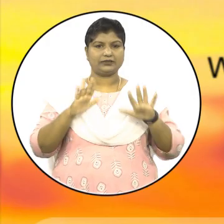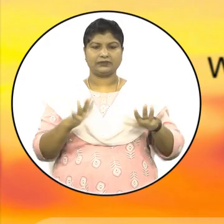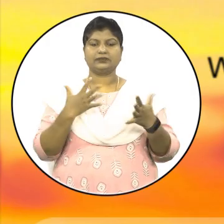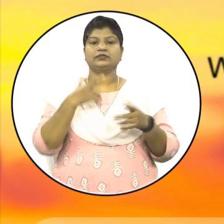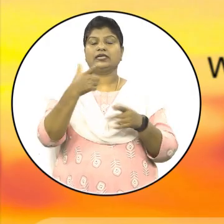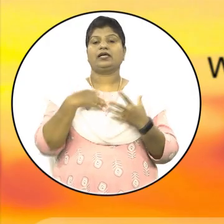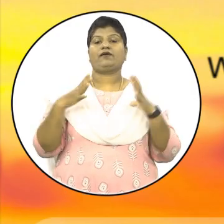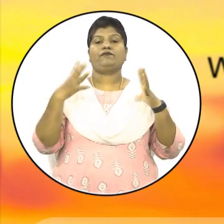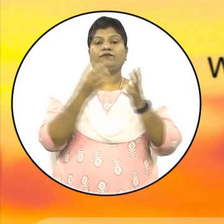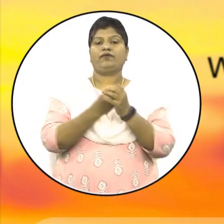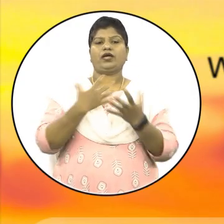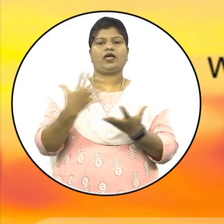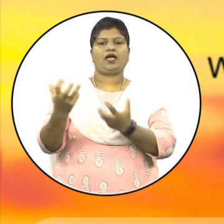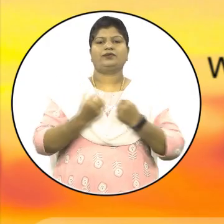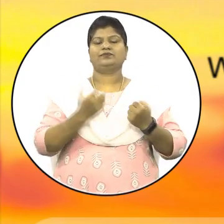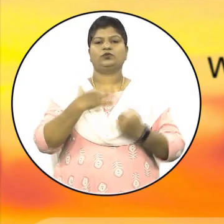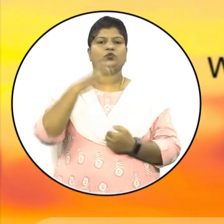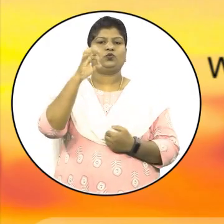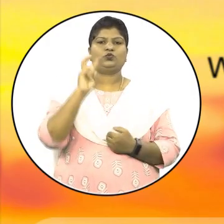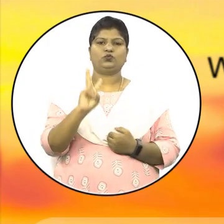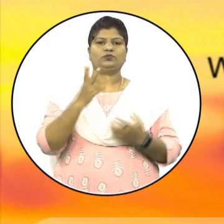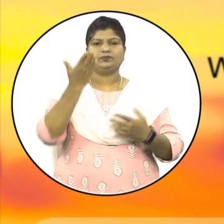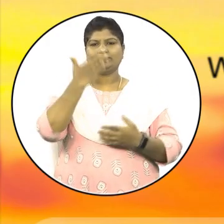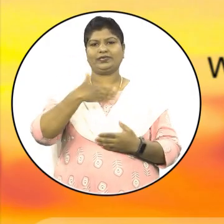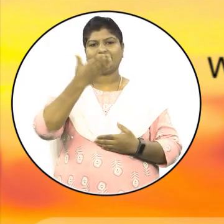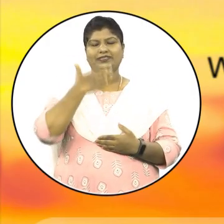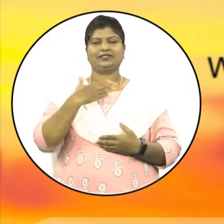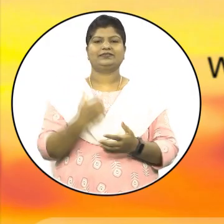do not get the oxygen for breathing.